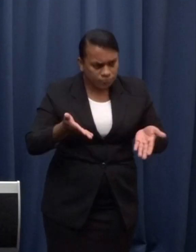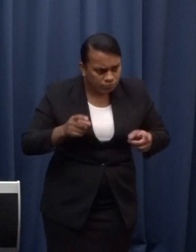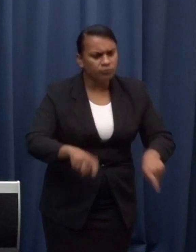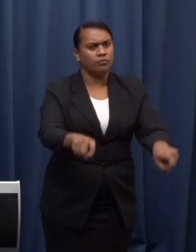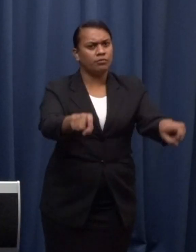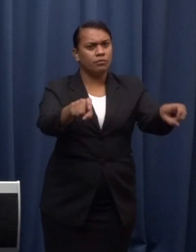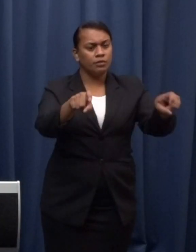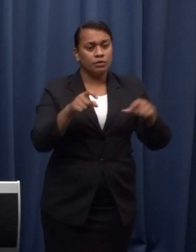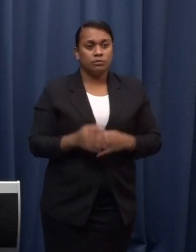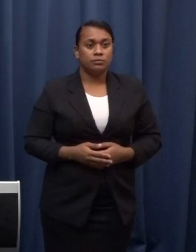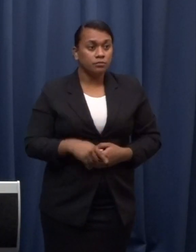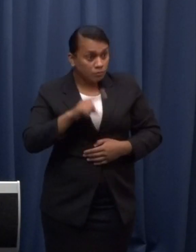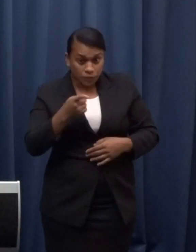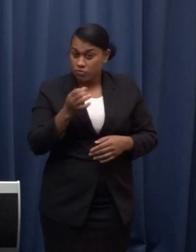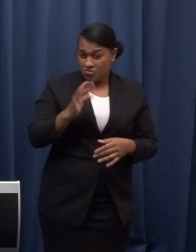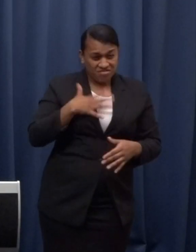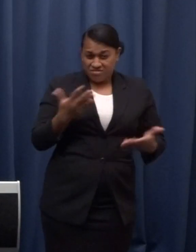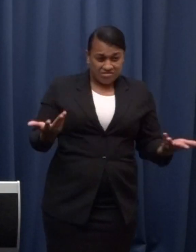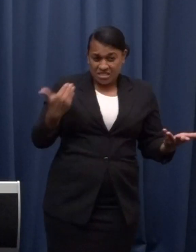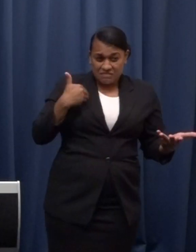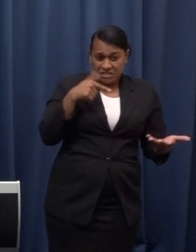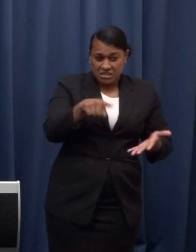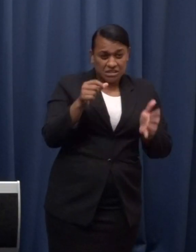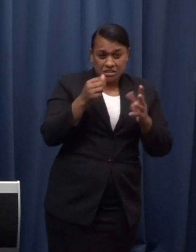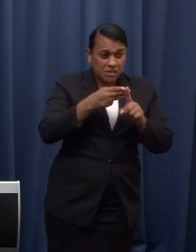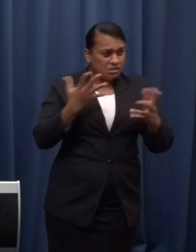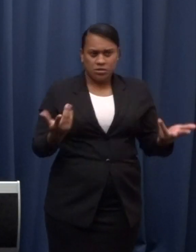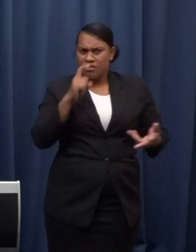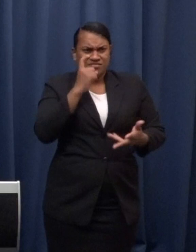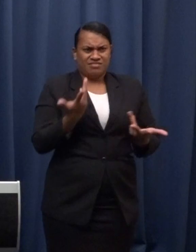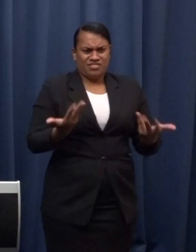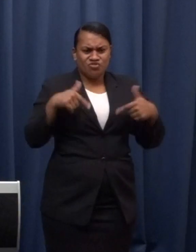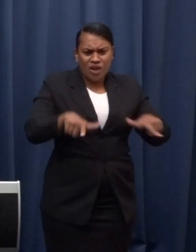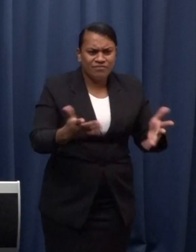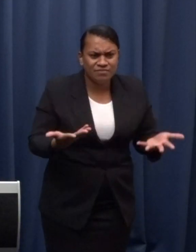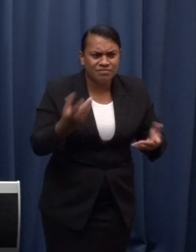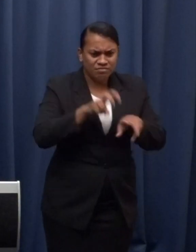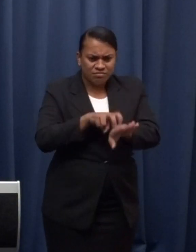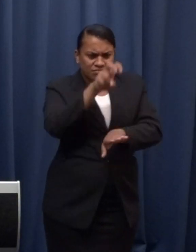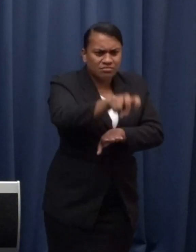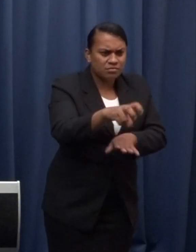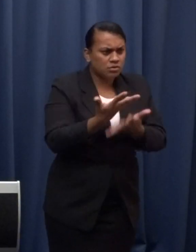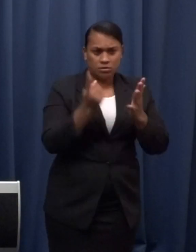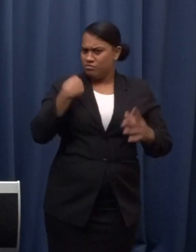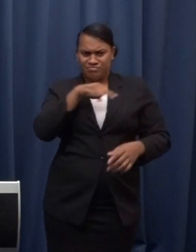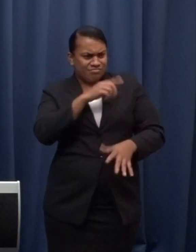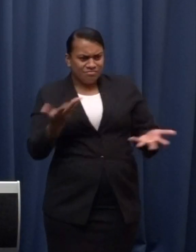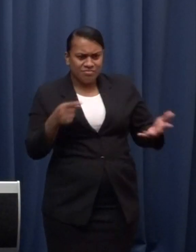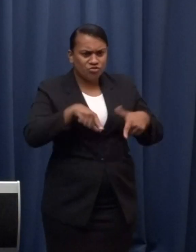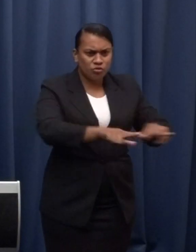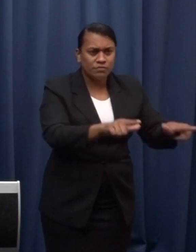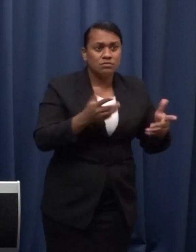not live in Greater Lautoka area, you cannot travel there, even if you work there. By continuing